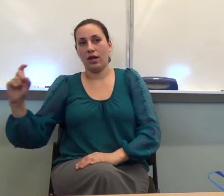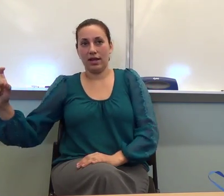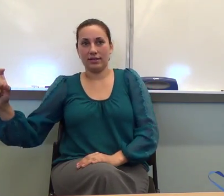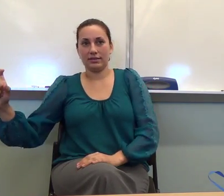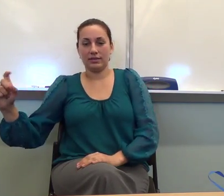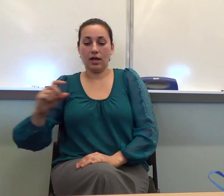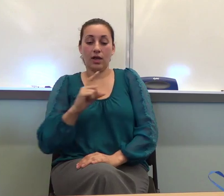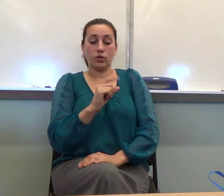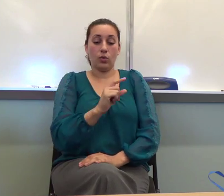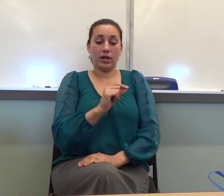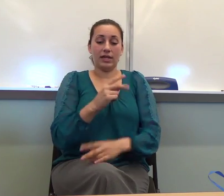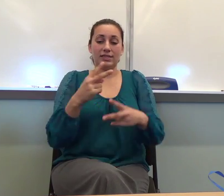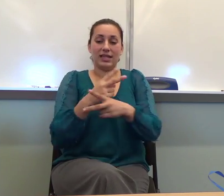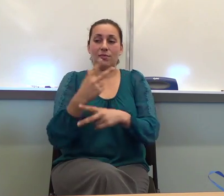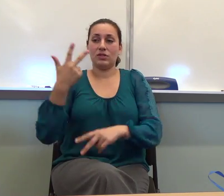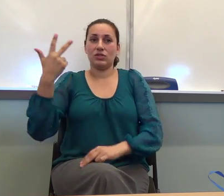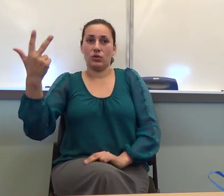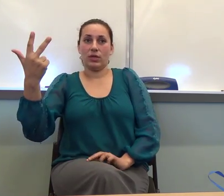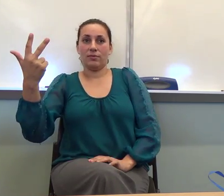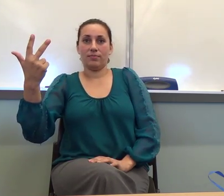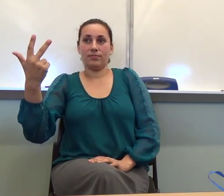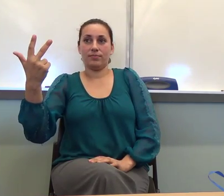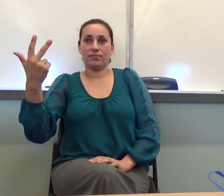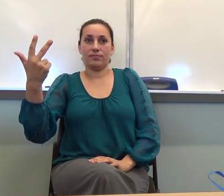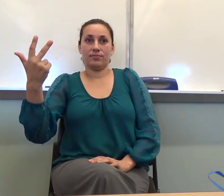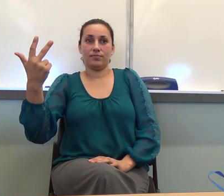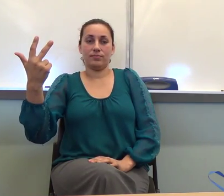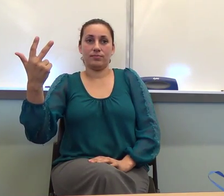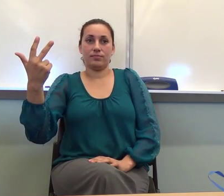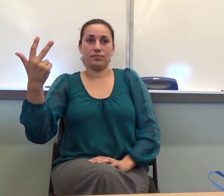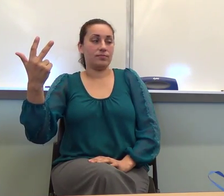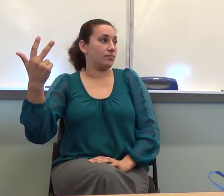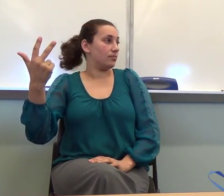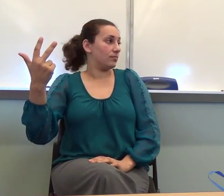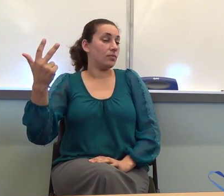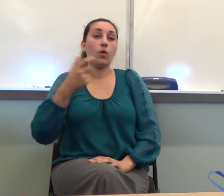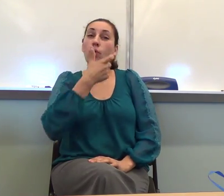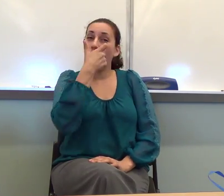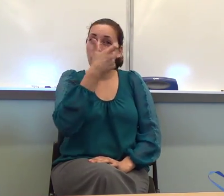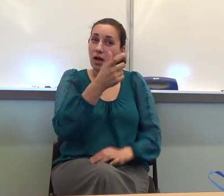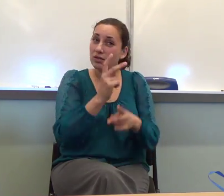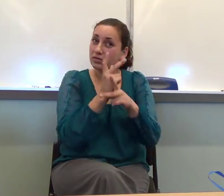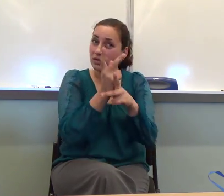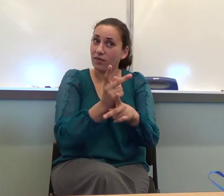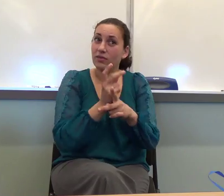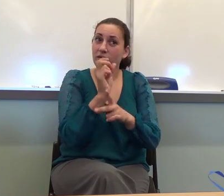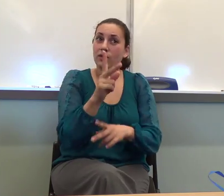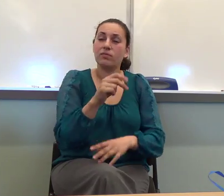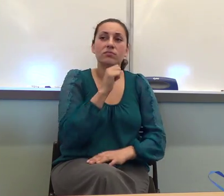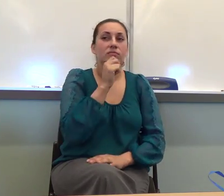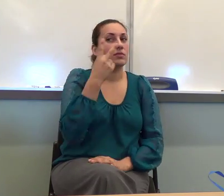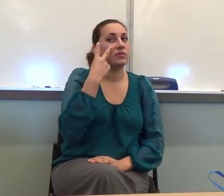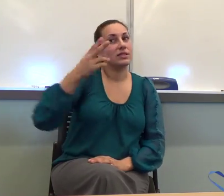times 3. Now, watch this very carefully, because you haven't seen anything like this probably in quite a